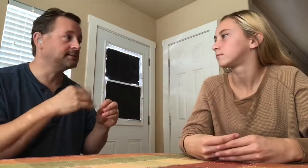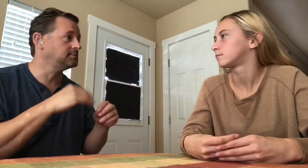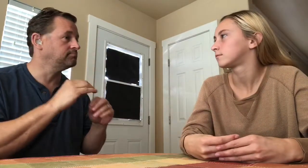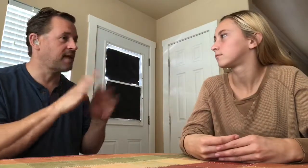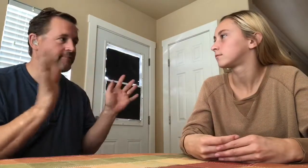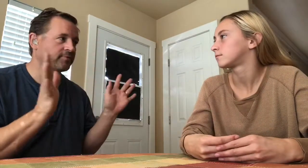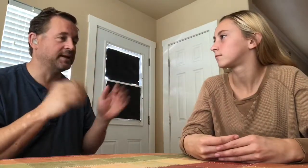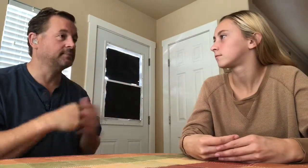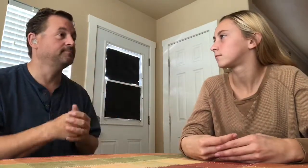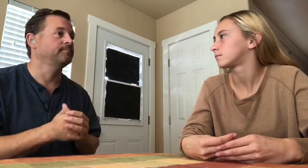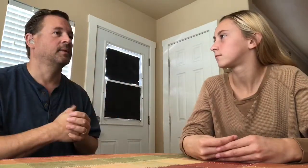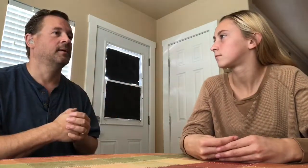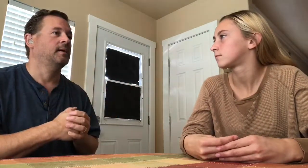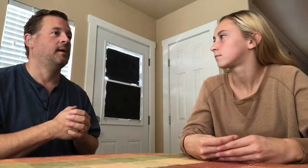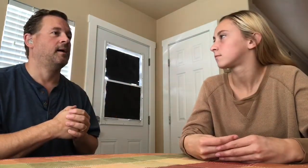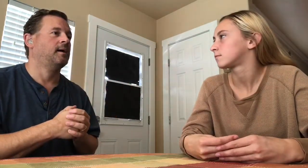lights, everything.